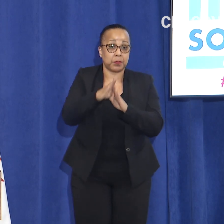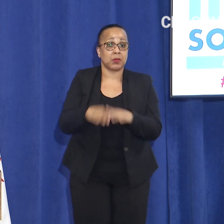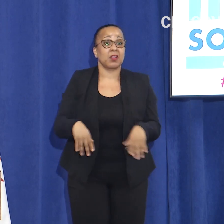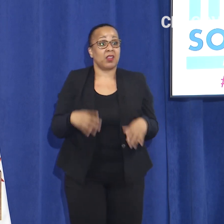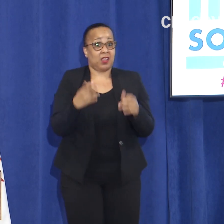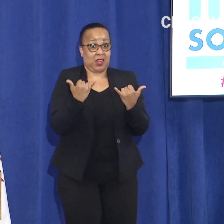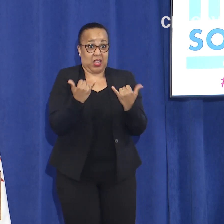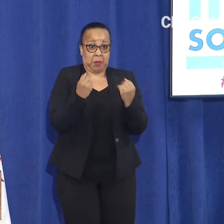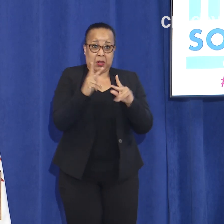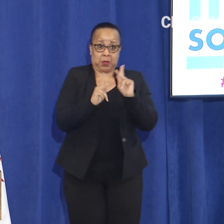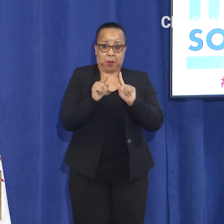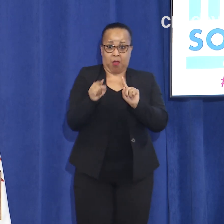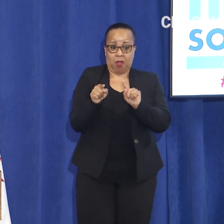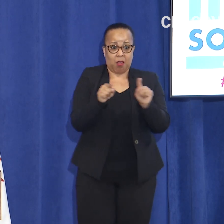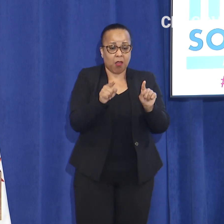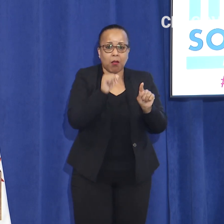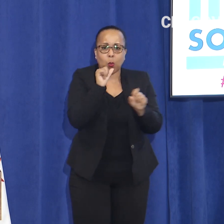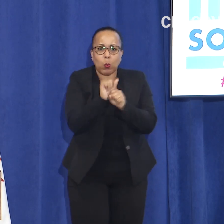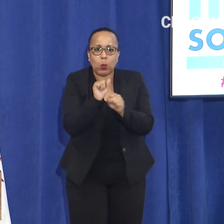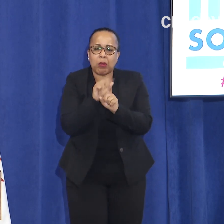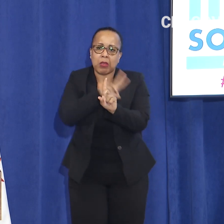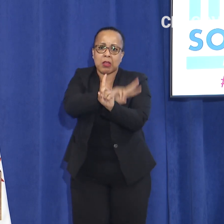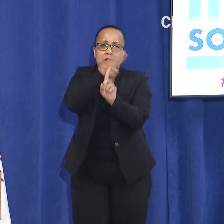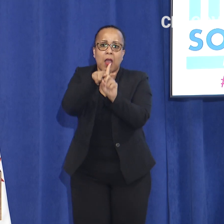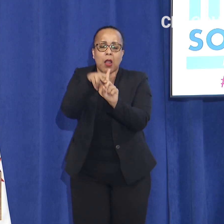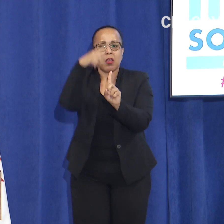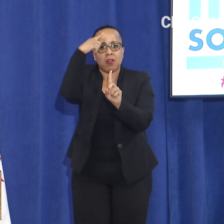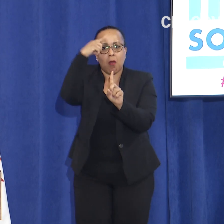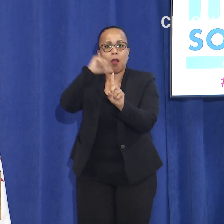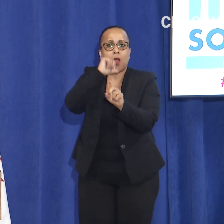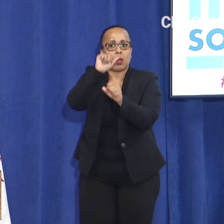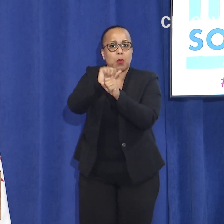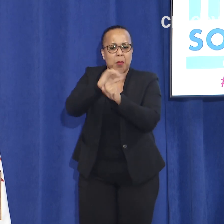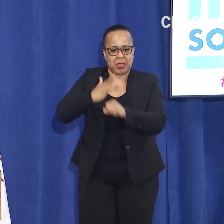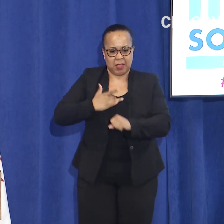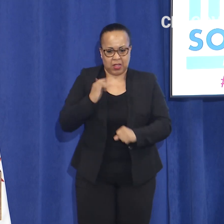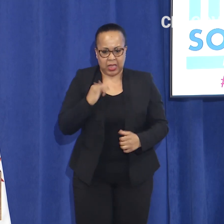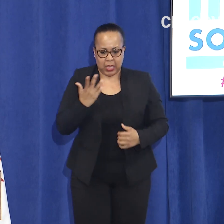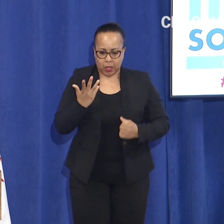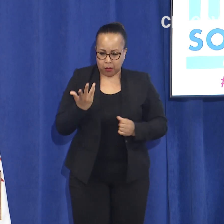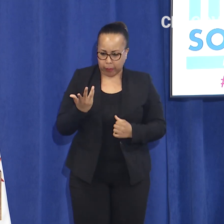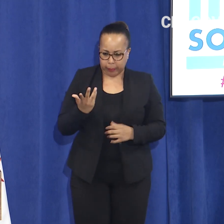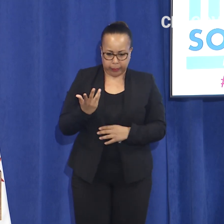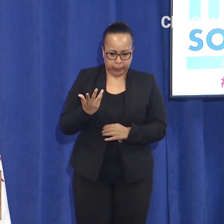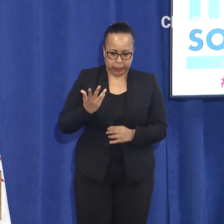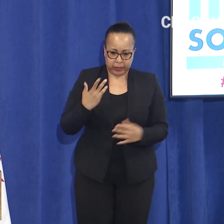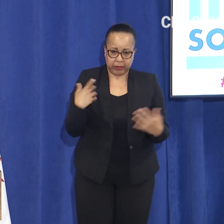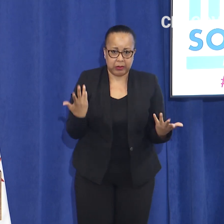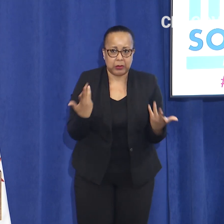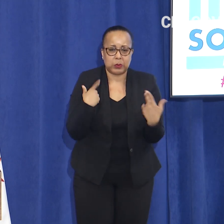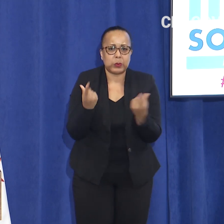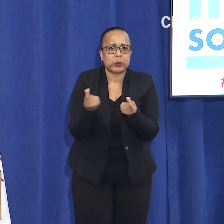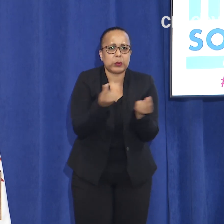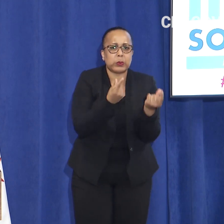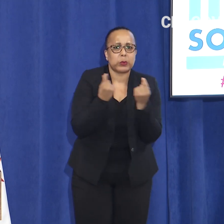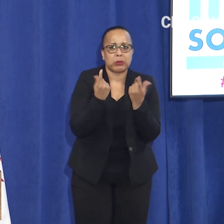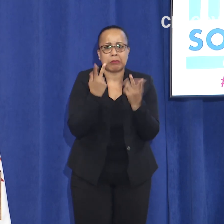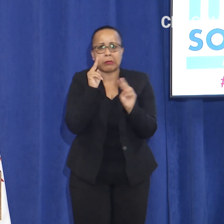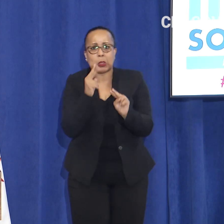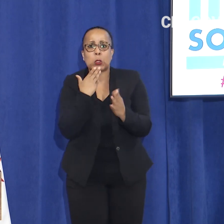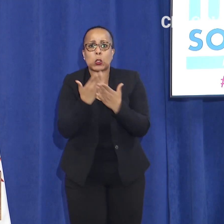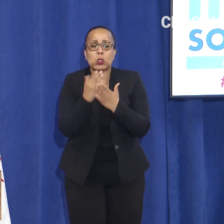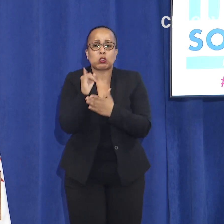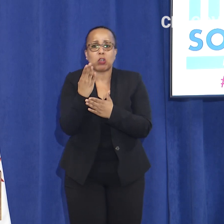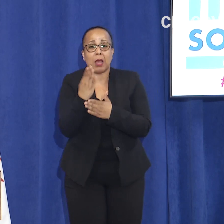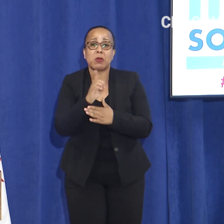people that are out of work, filing for unemployment, and are feeling like they don't have a pathway to a good job, it